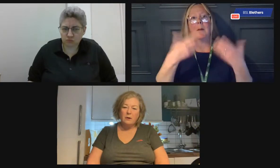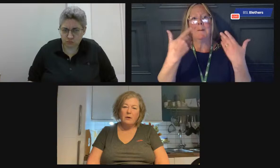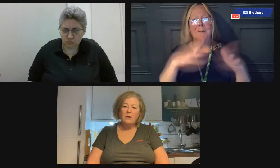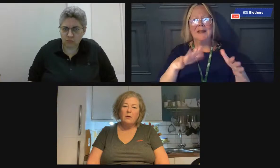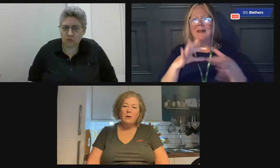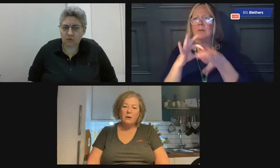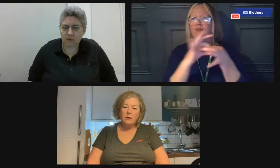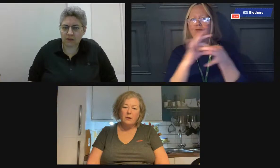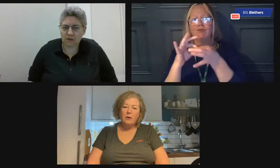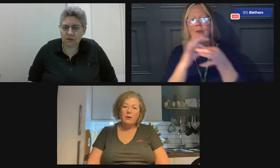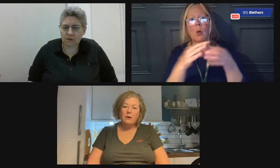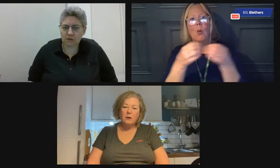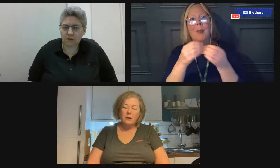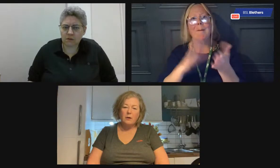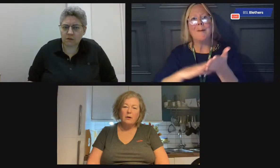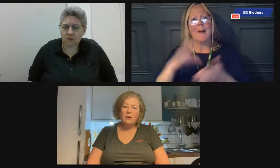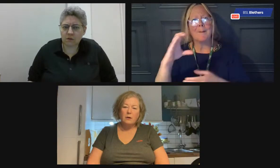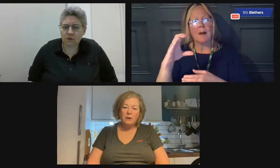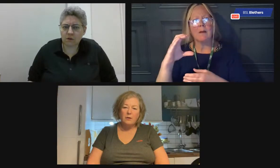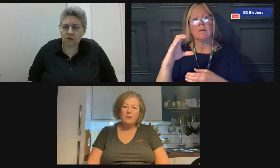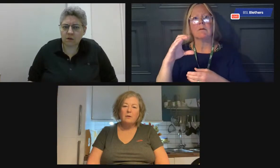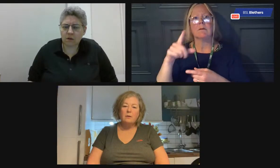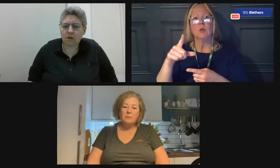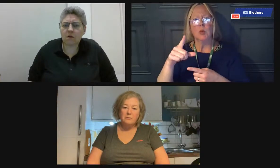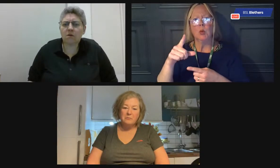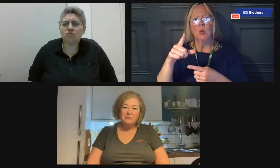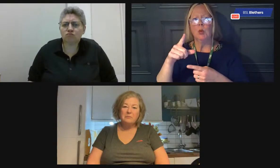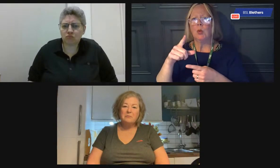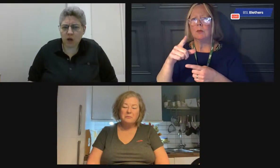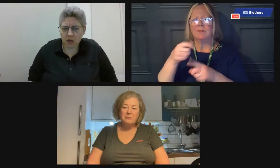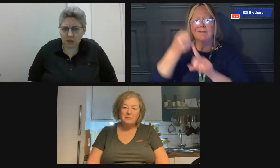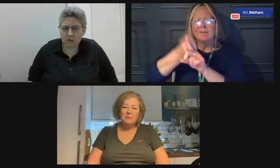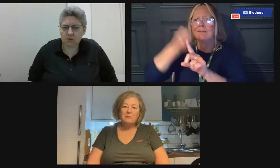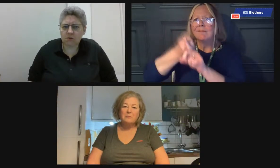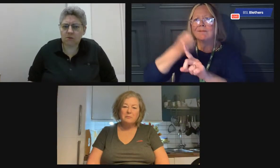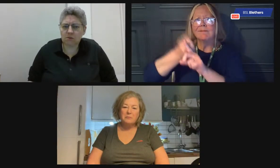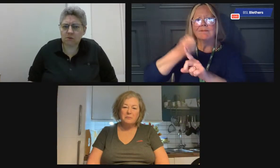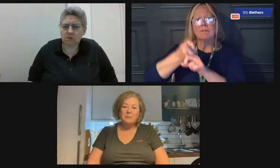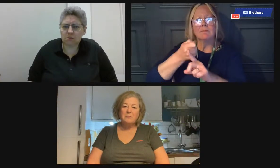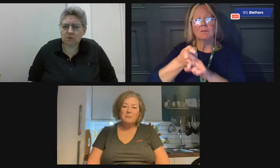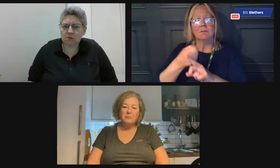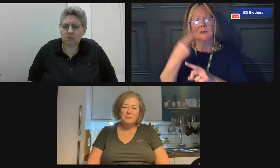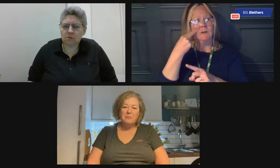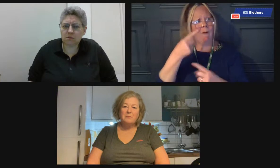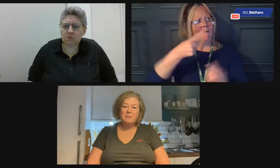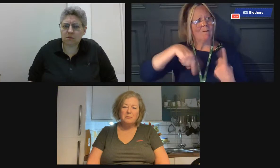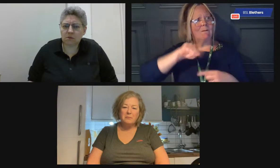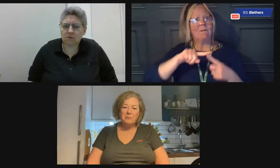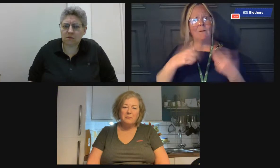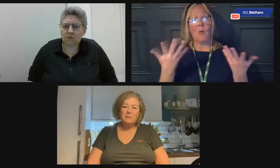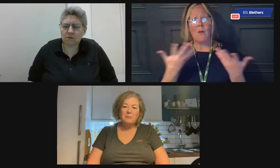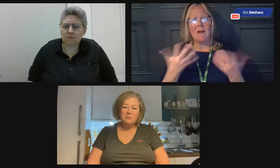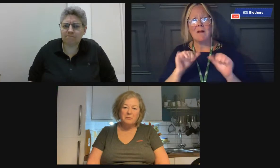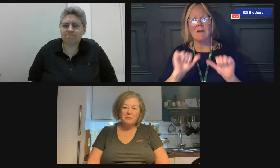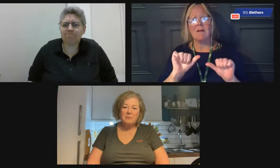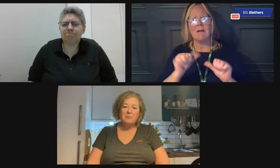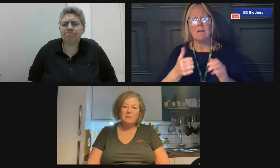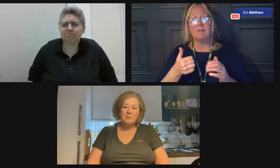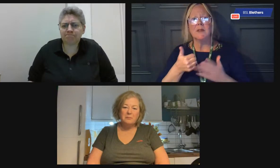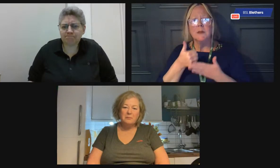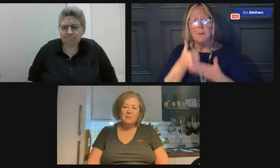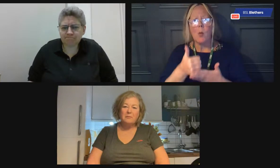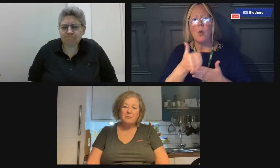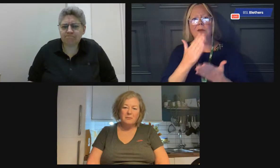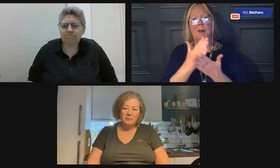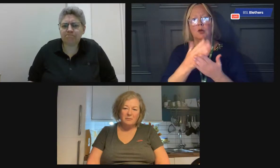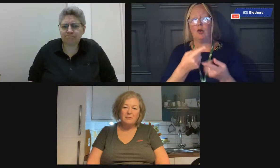called the Jane Beale Trust. And we've worked together with the MacMillan Cancer Support to try